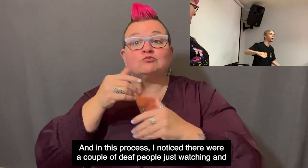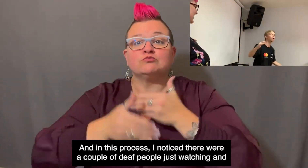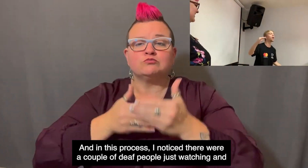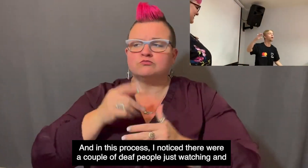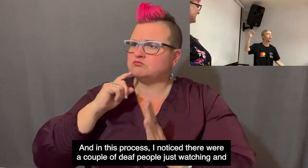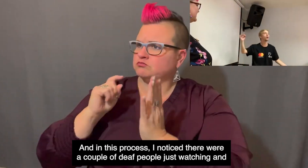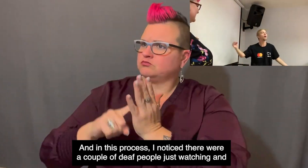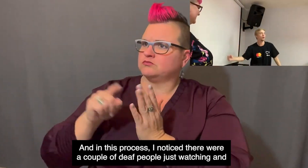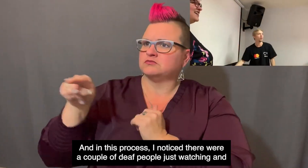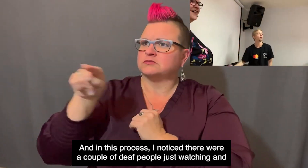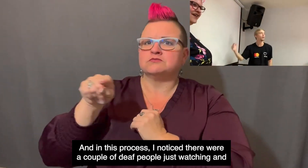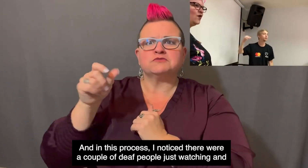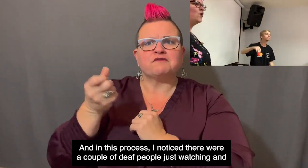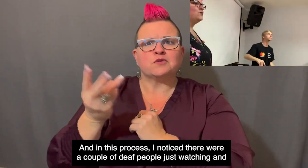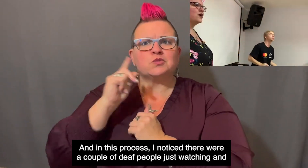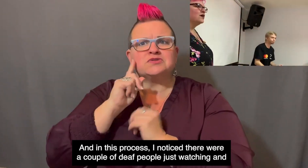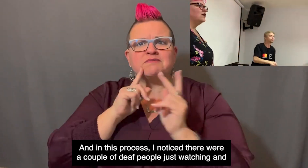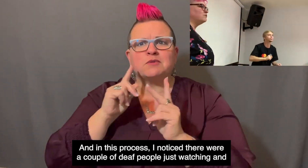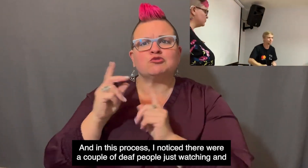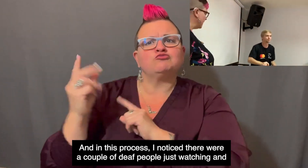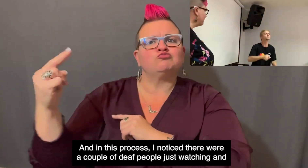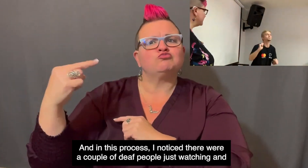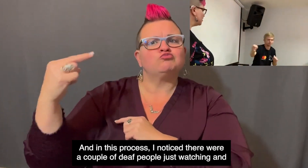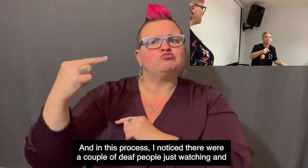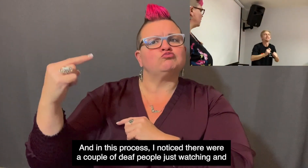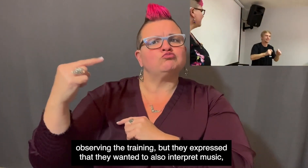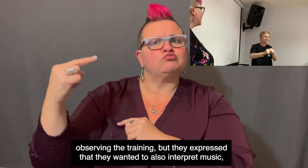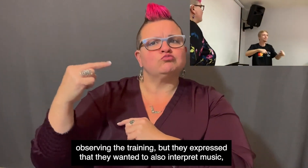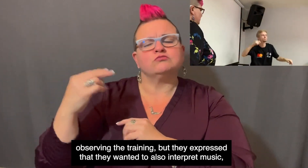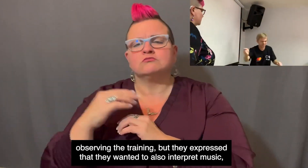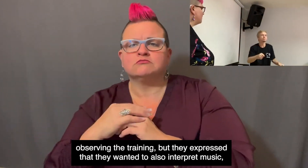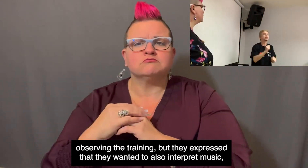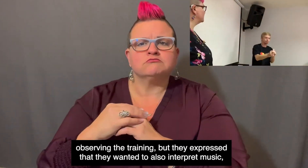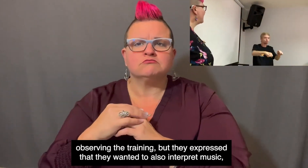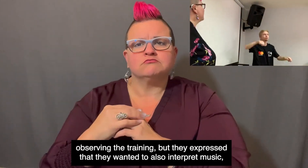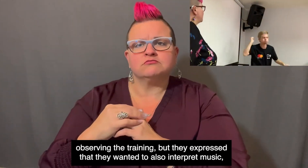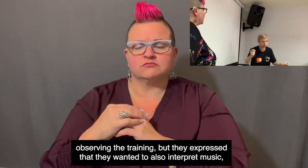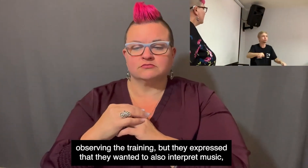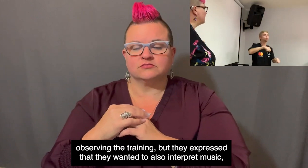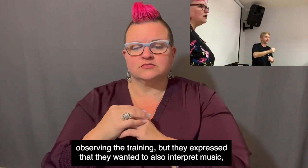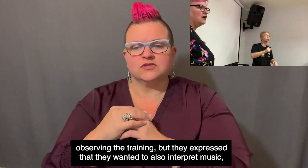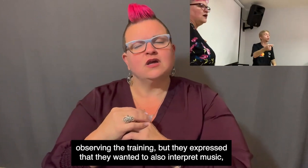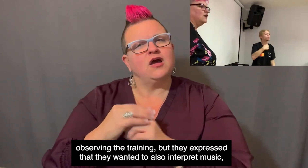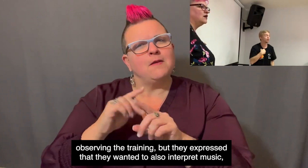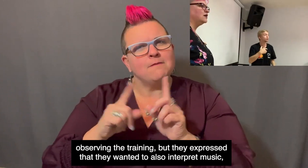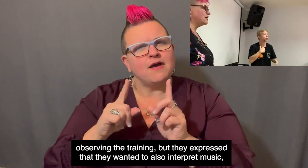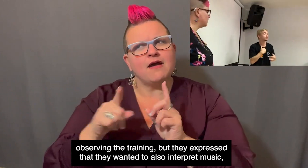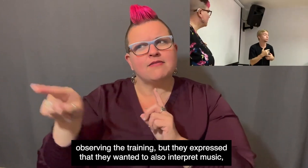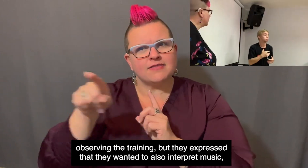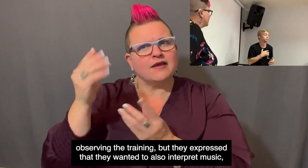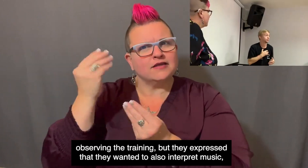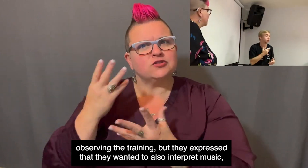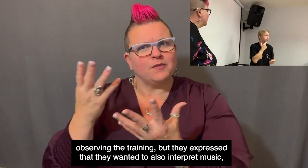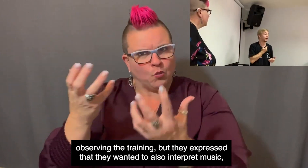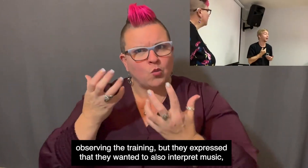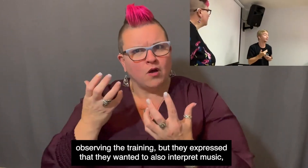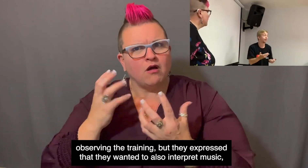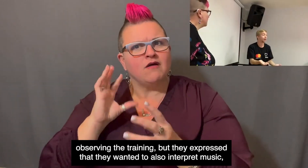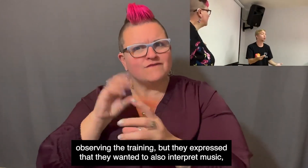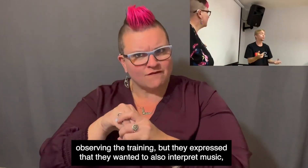I noticed that there were a couple deaf people who were just watching and observing the training. But they expressed that they wanted to also